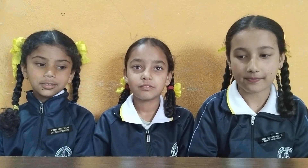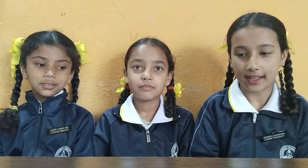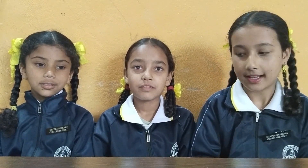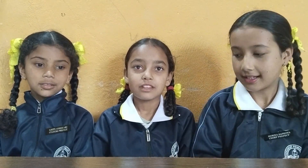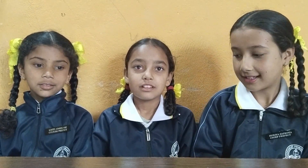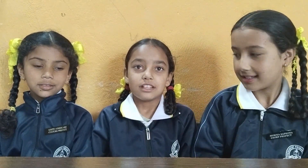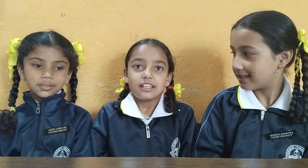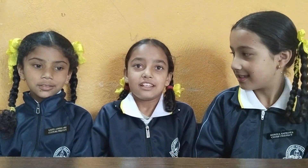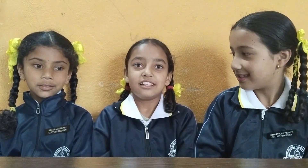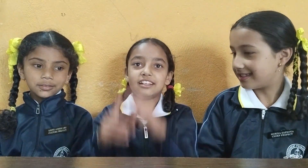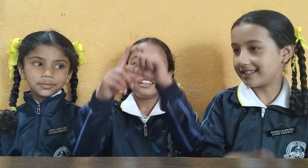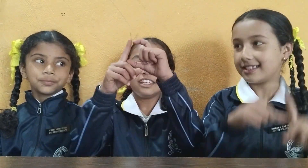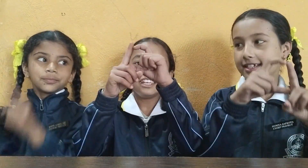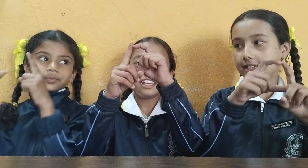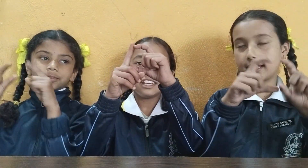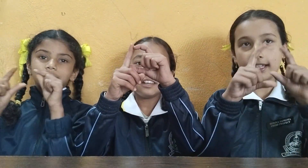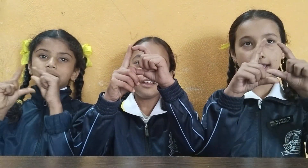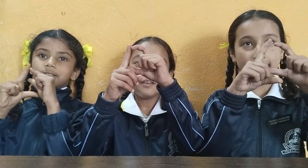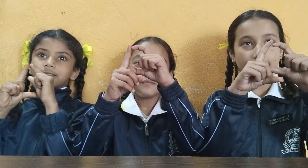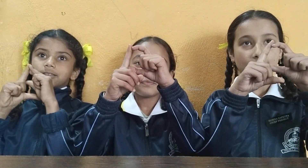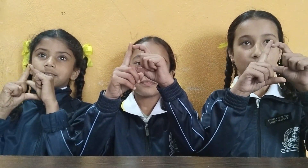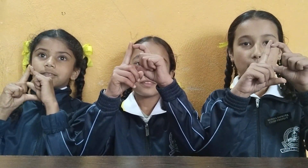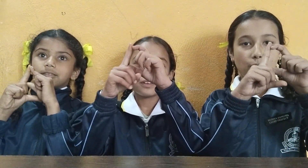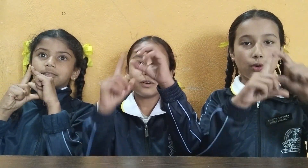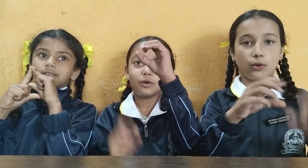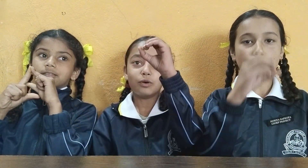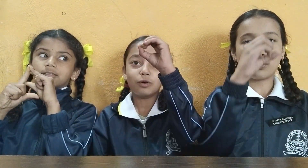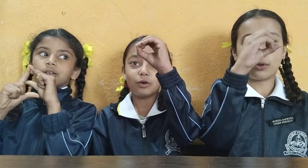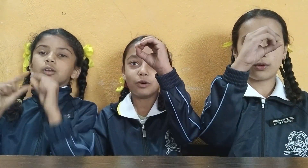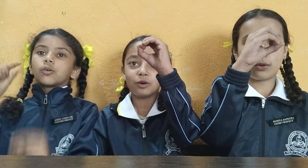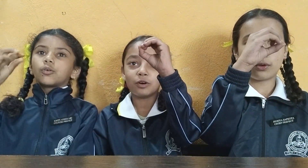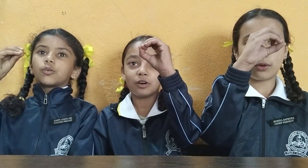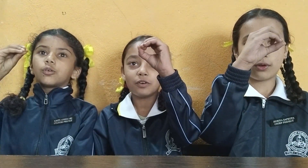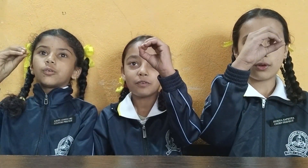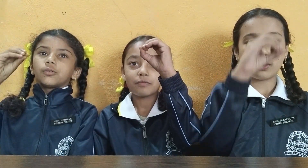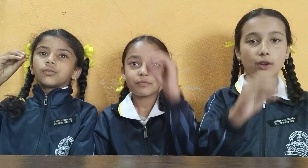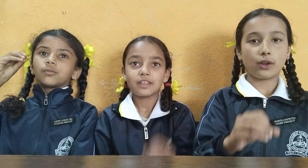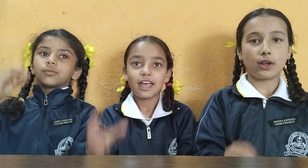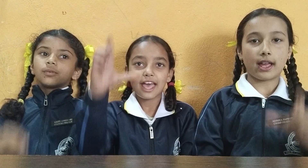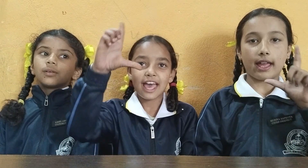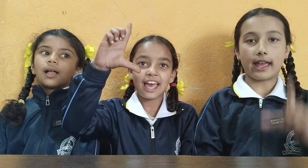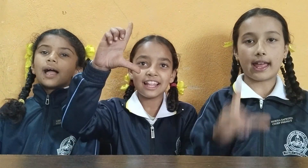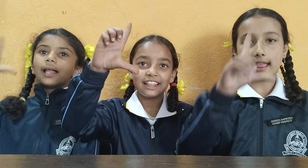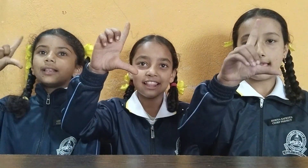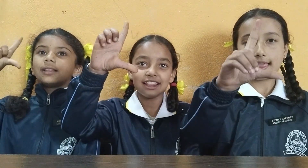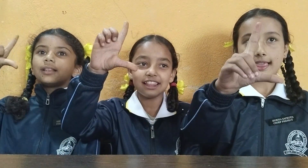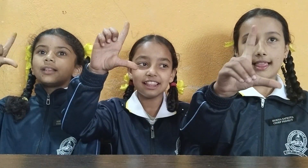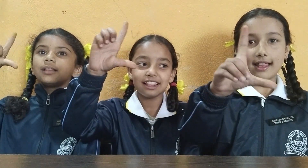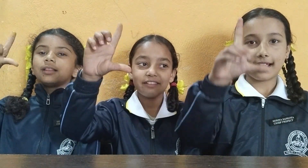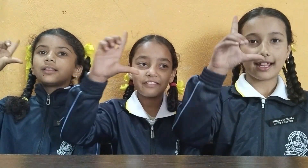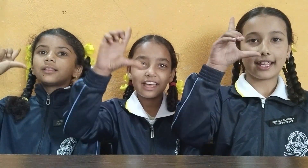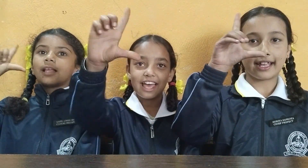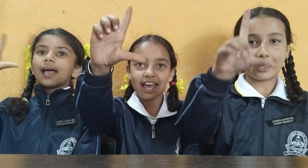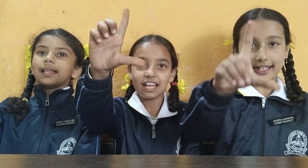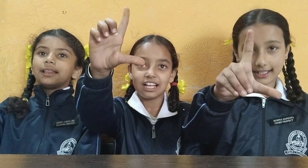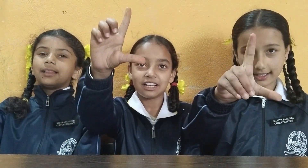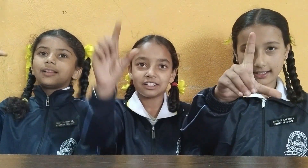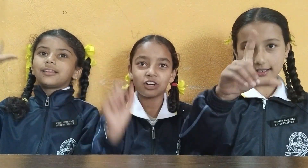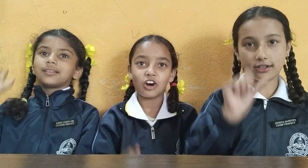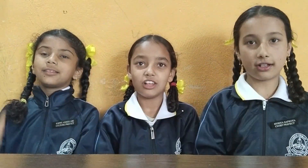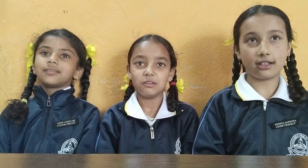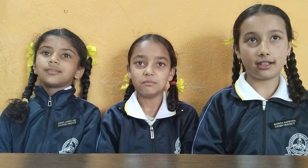okay